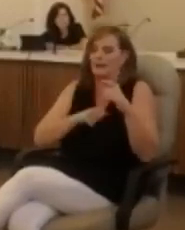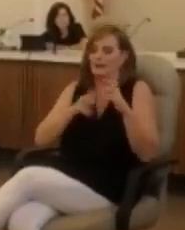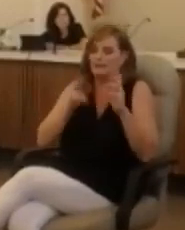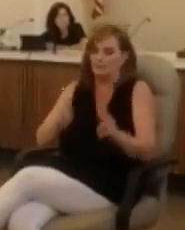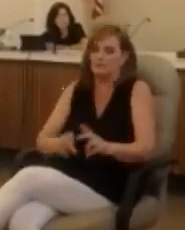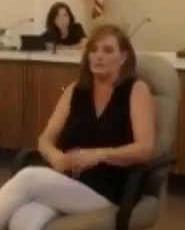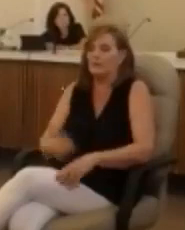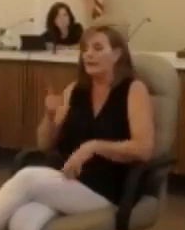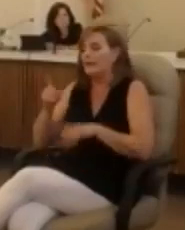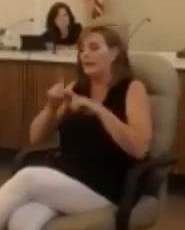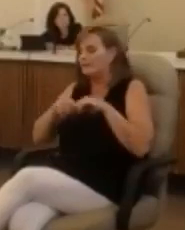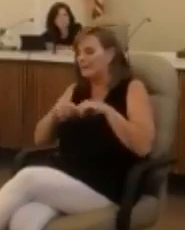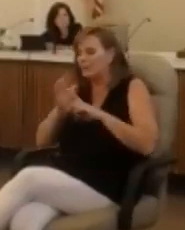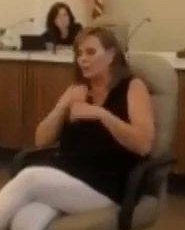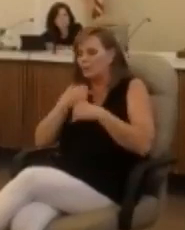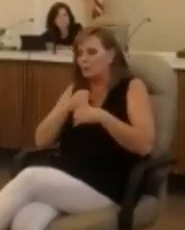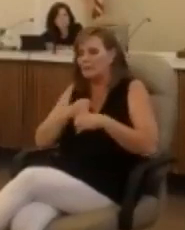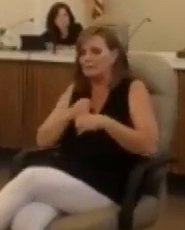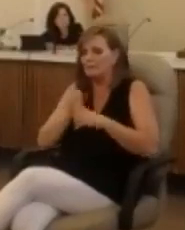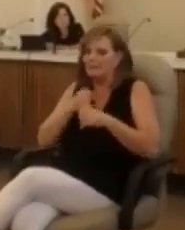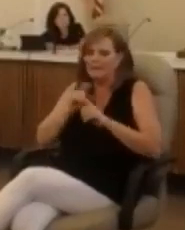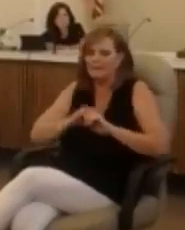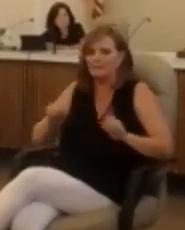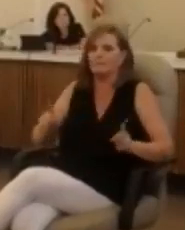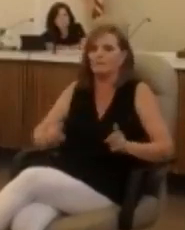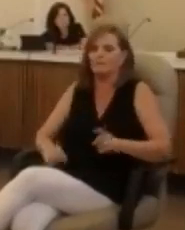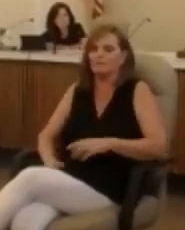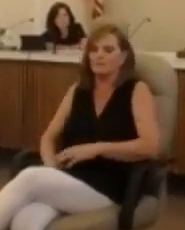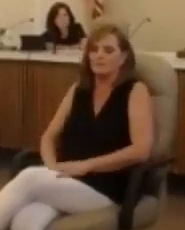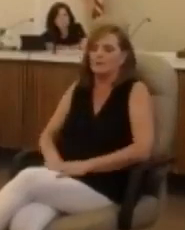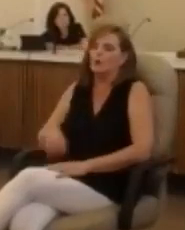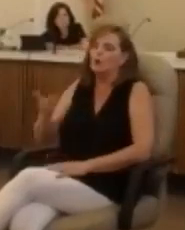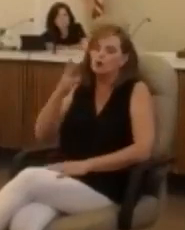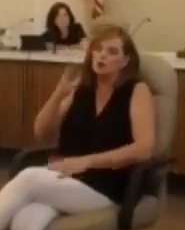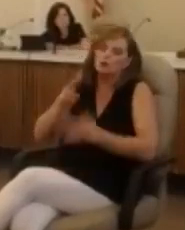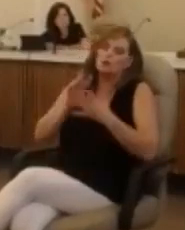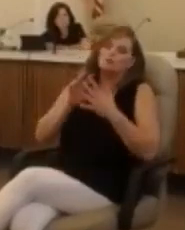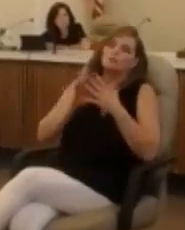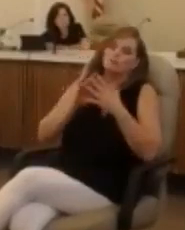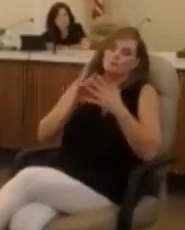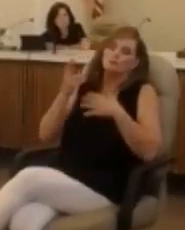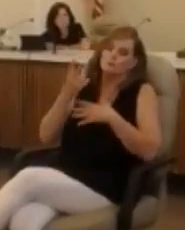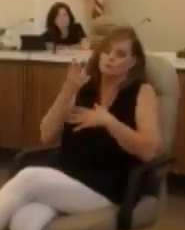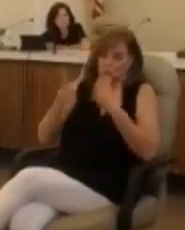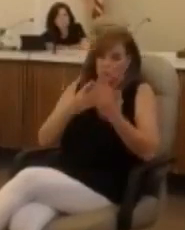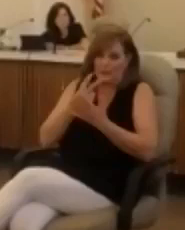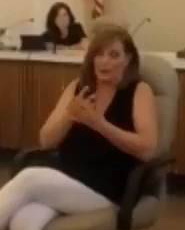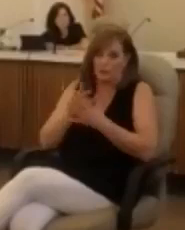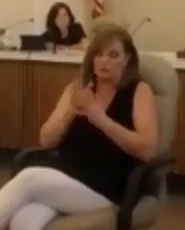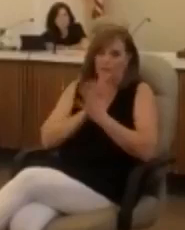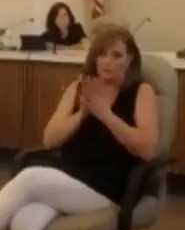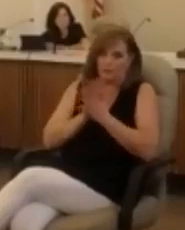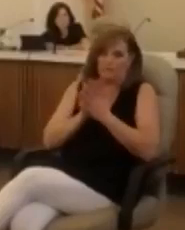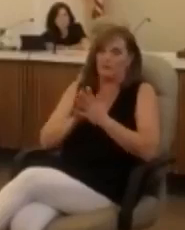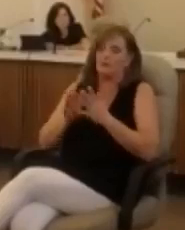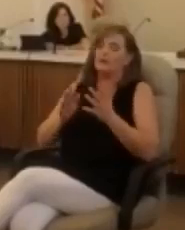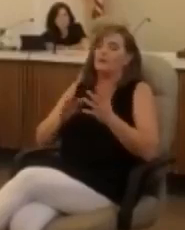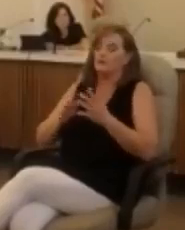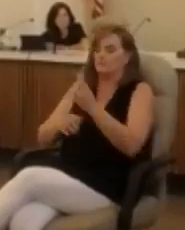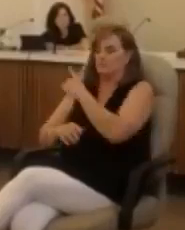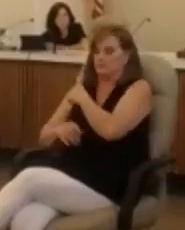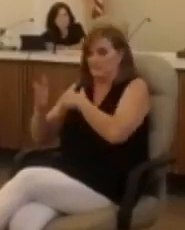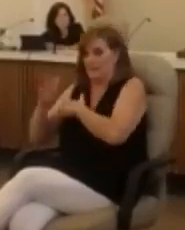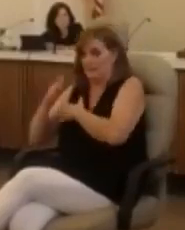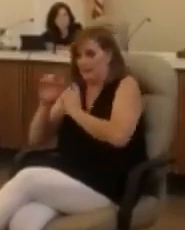mean by make a difference. Make a difference as to the traffic and the. Let me finish answering that. If the question